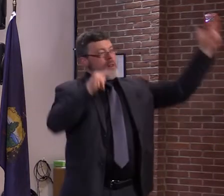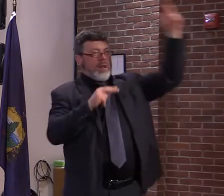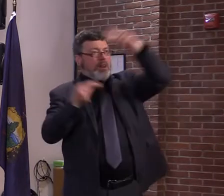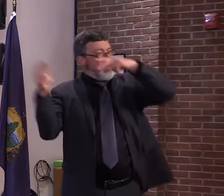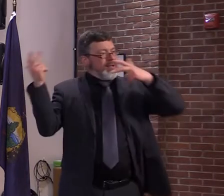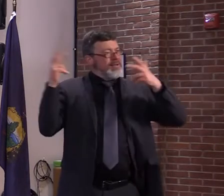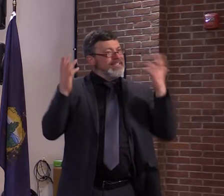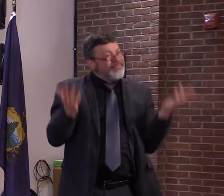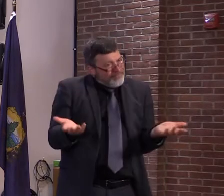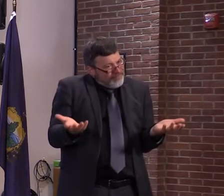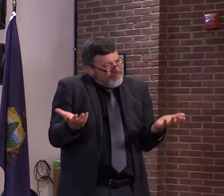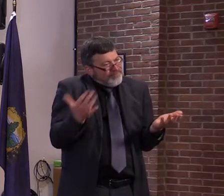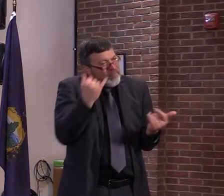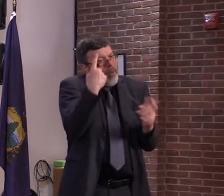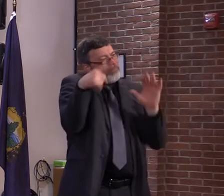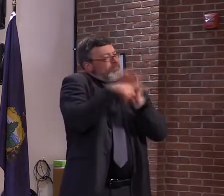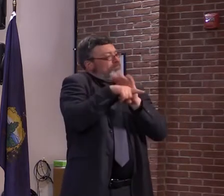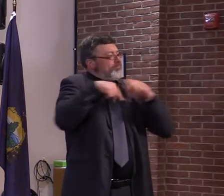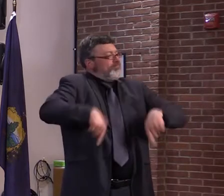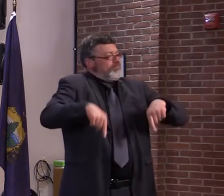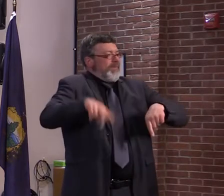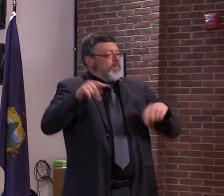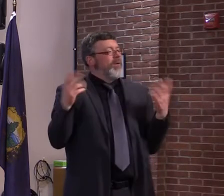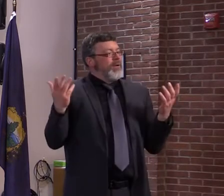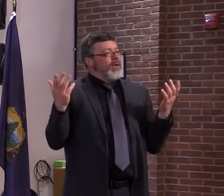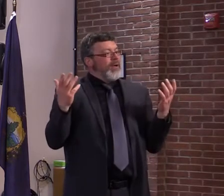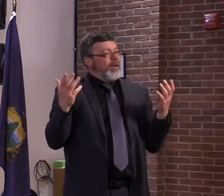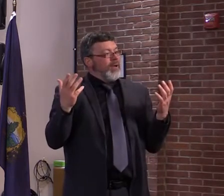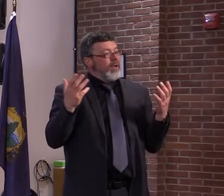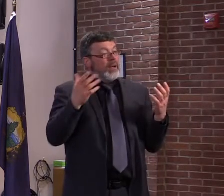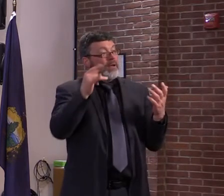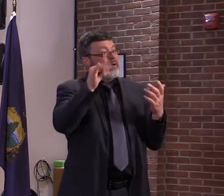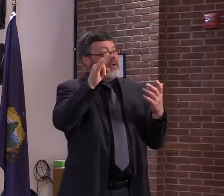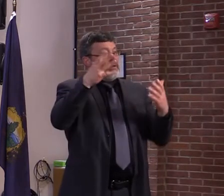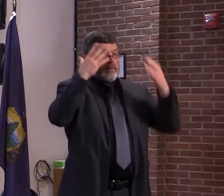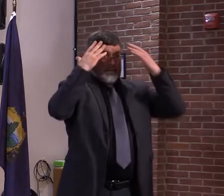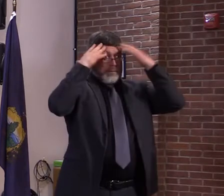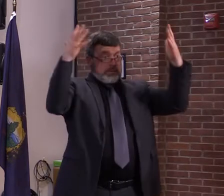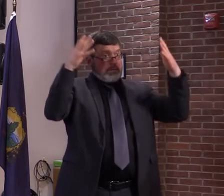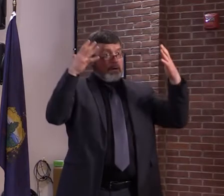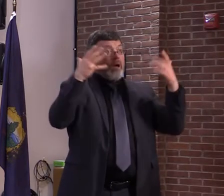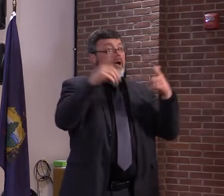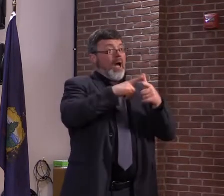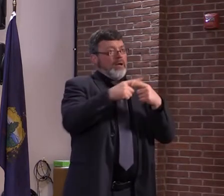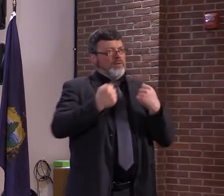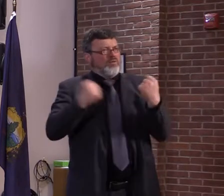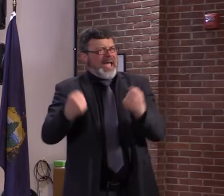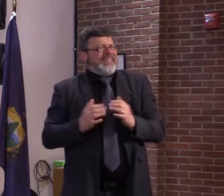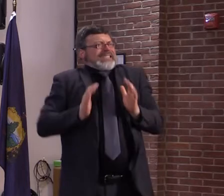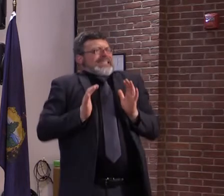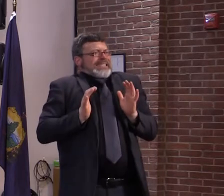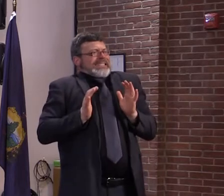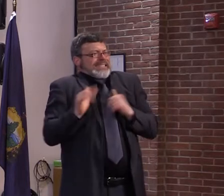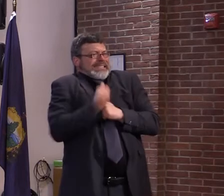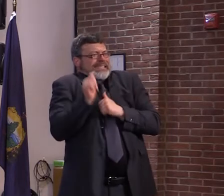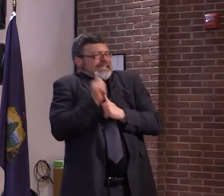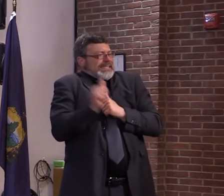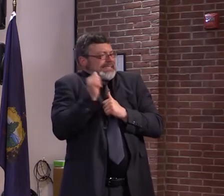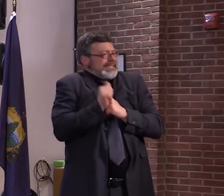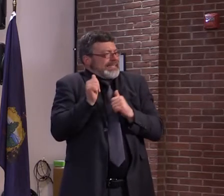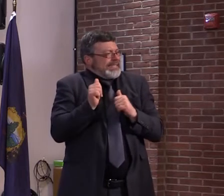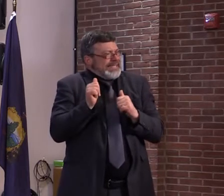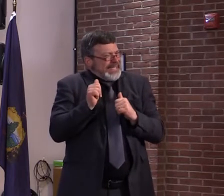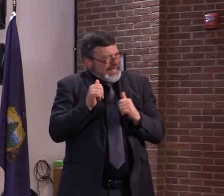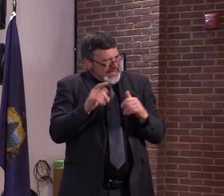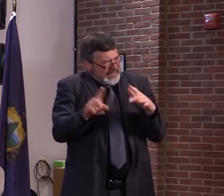were under the influence of medications during those times, that would be a significant problem. There's no